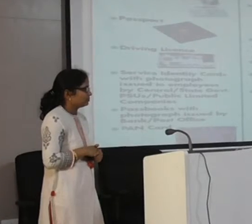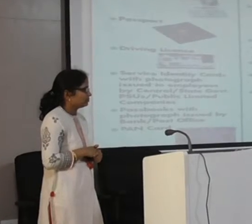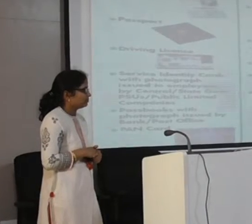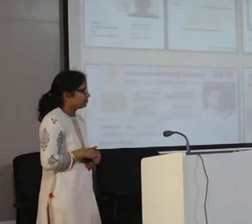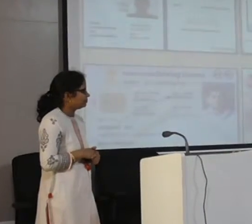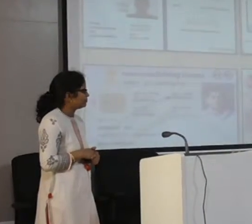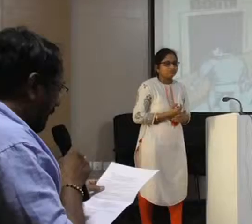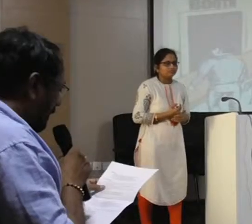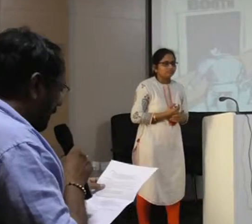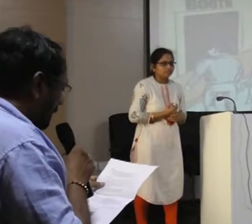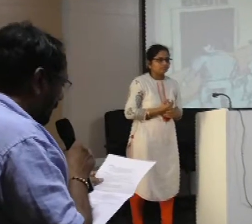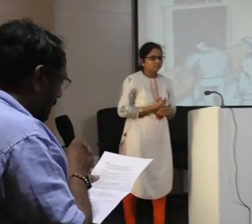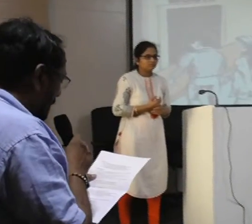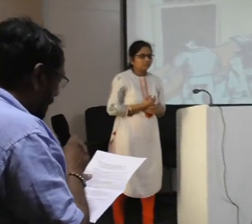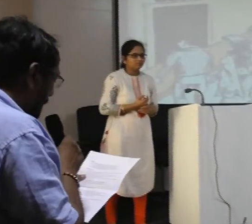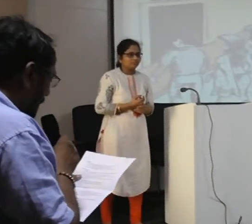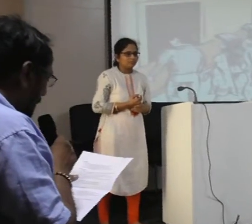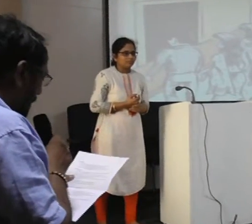the four